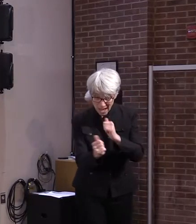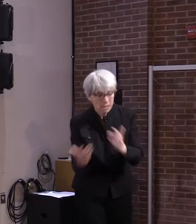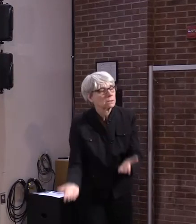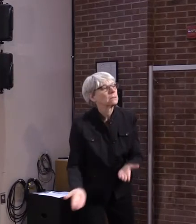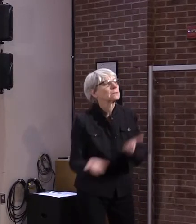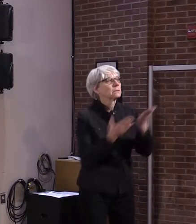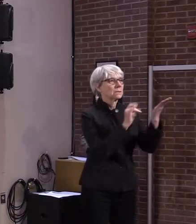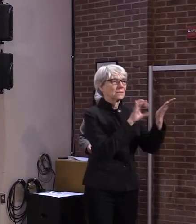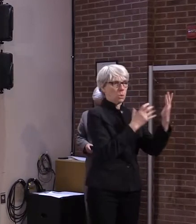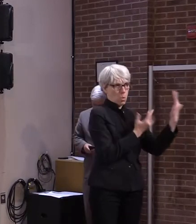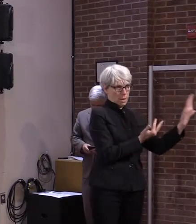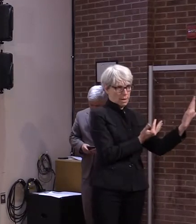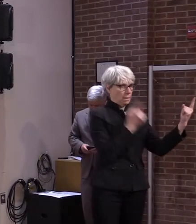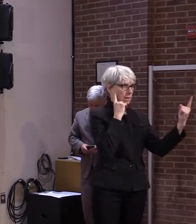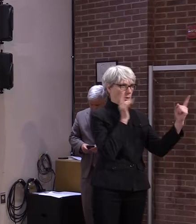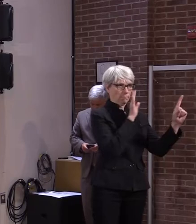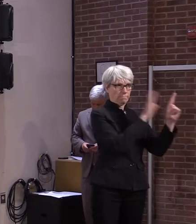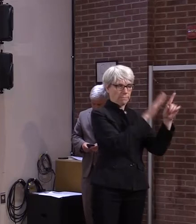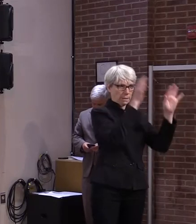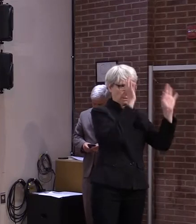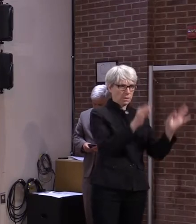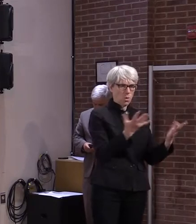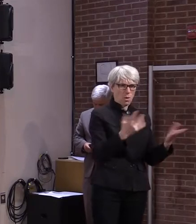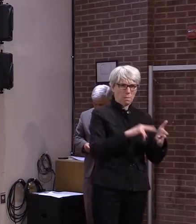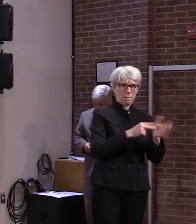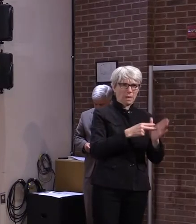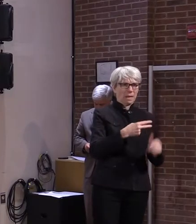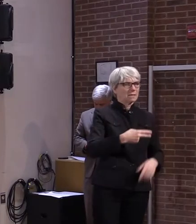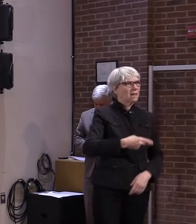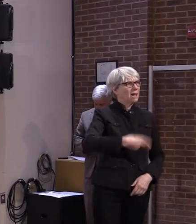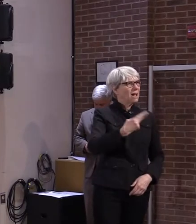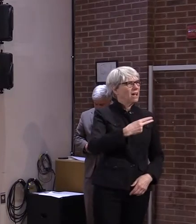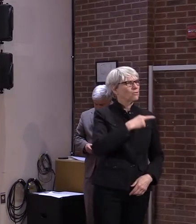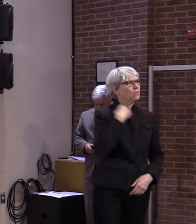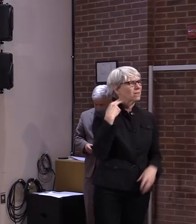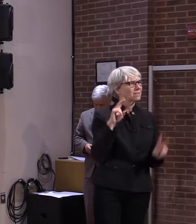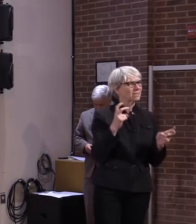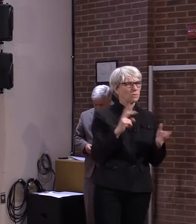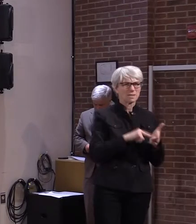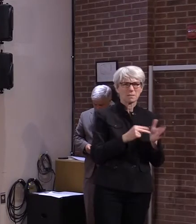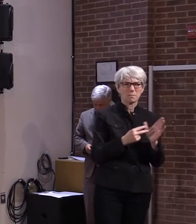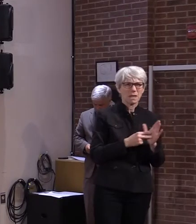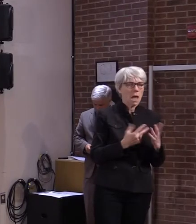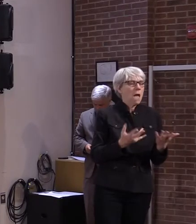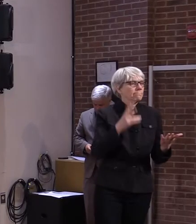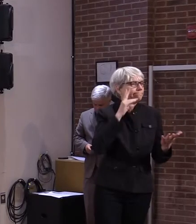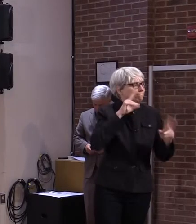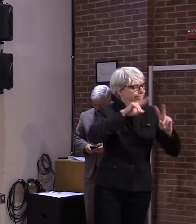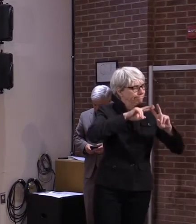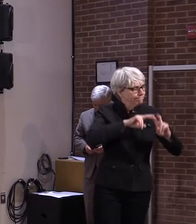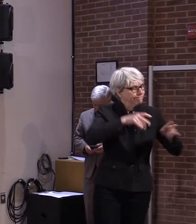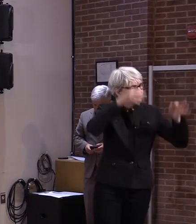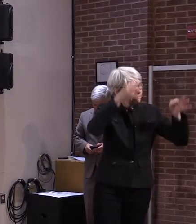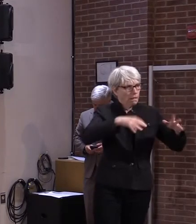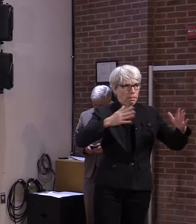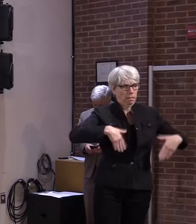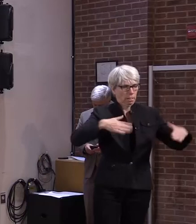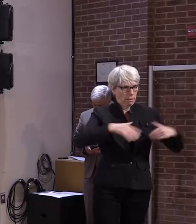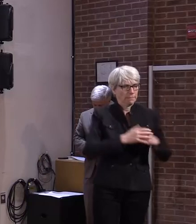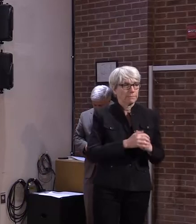define these high-risk conditions and occupations. As you all know, if you have a